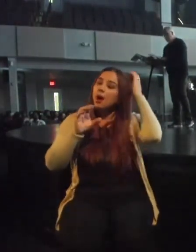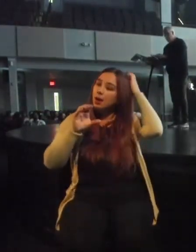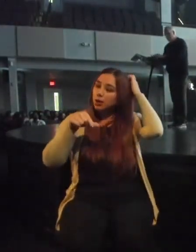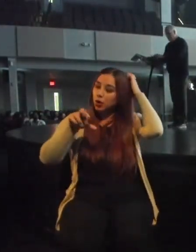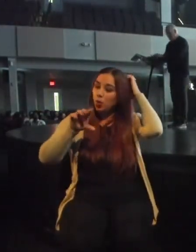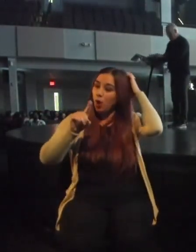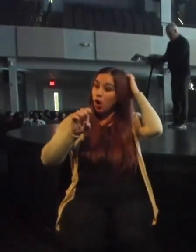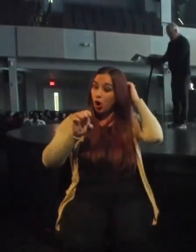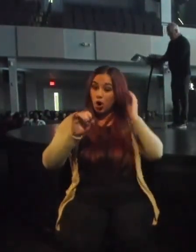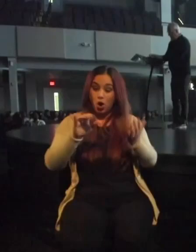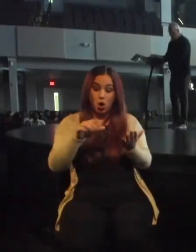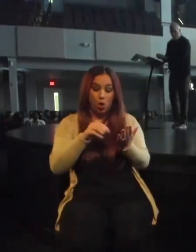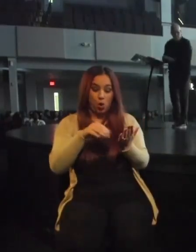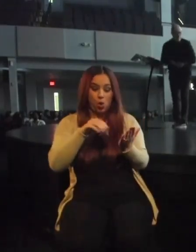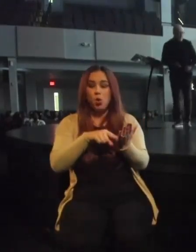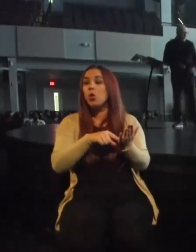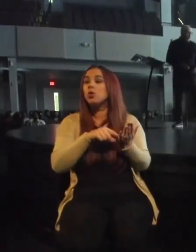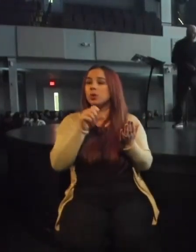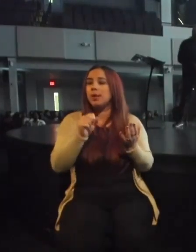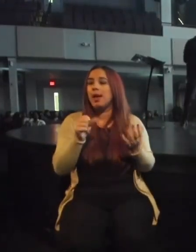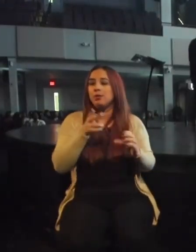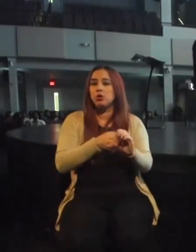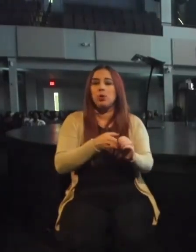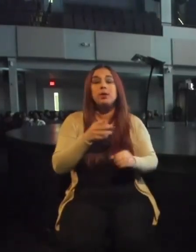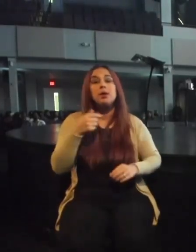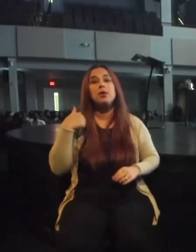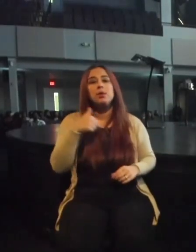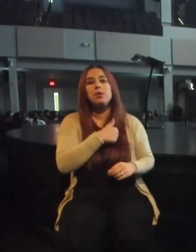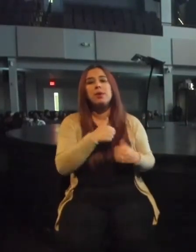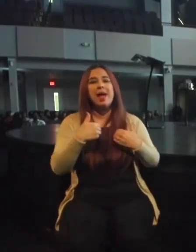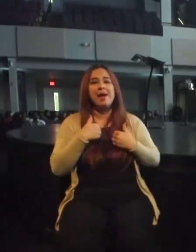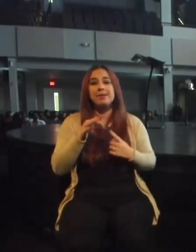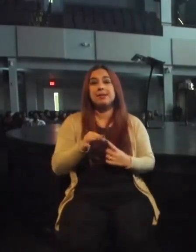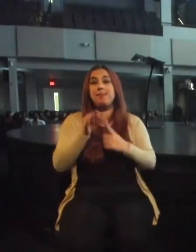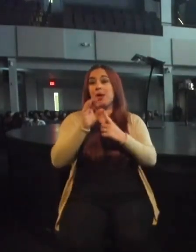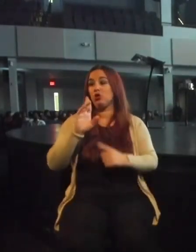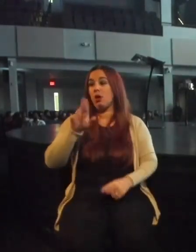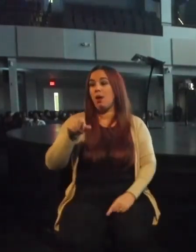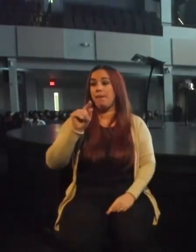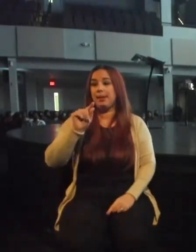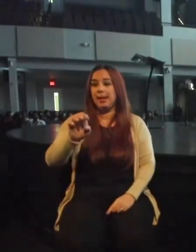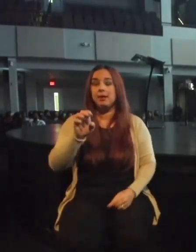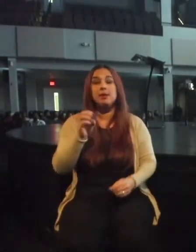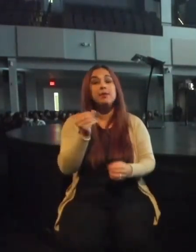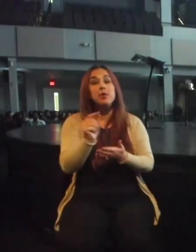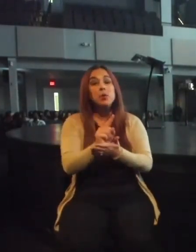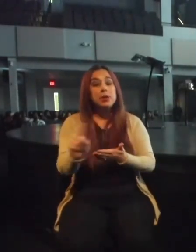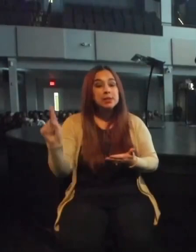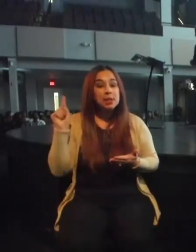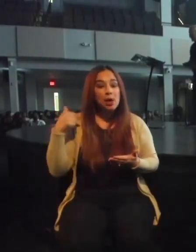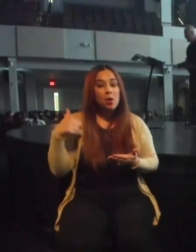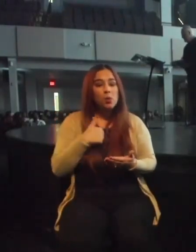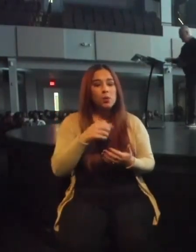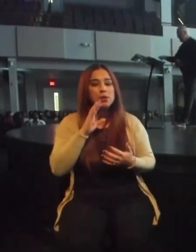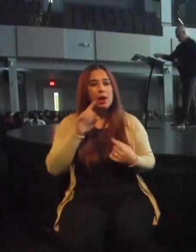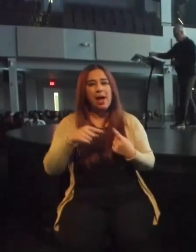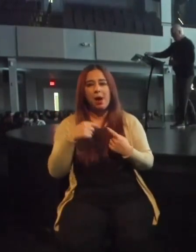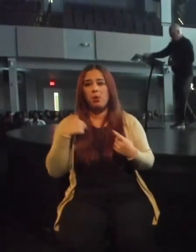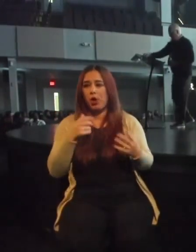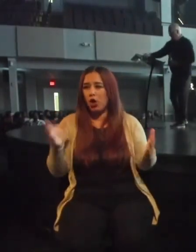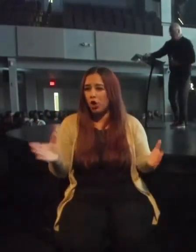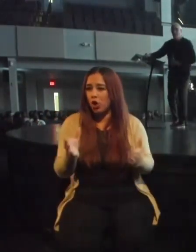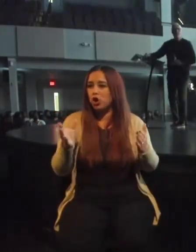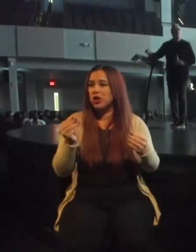code on the bulletin you were given when you came in. Today, we have a very special update that we want to give you. A few weeks ago, we talked about how we are encouraging